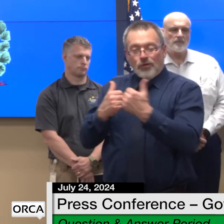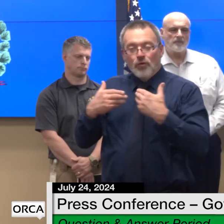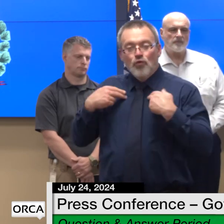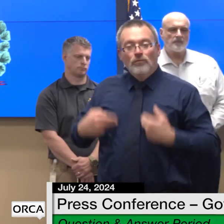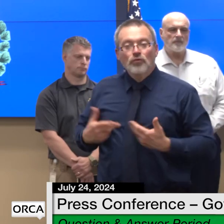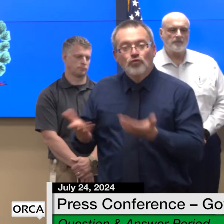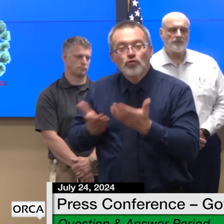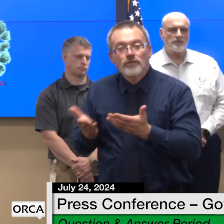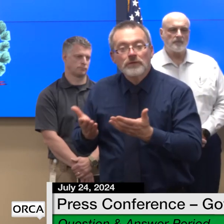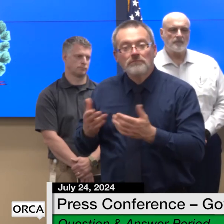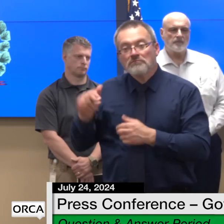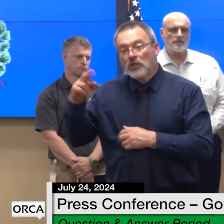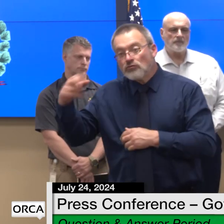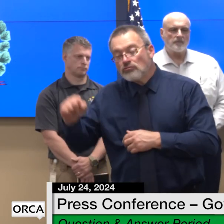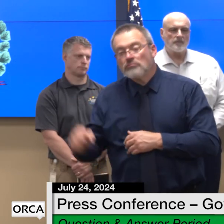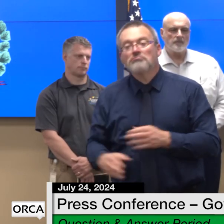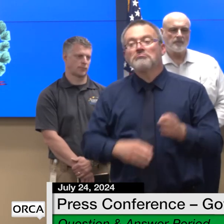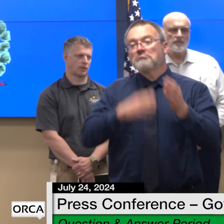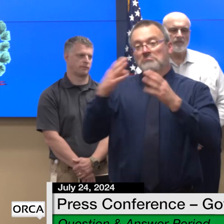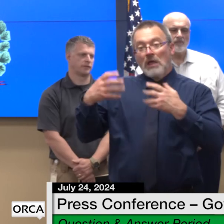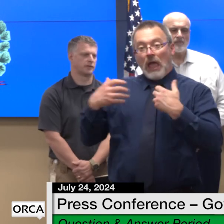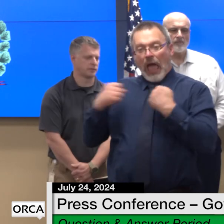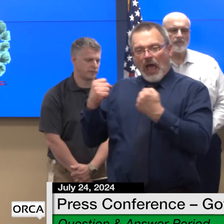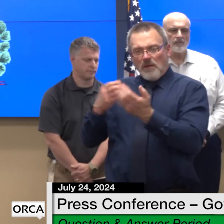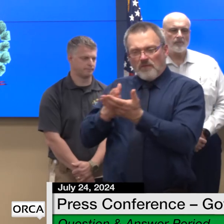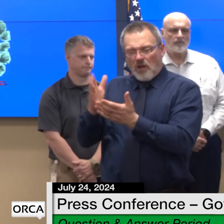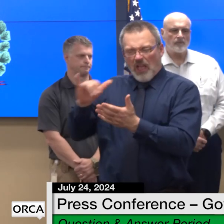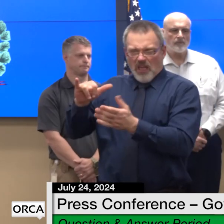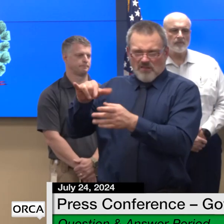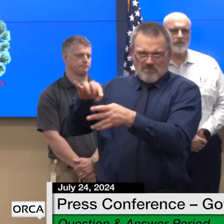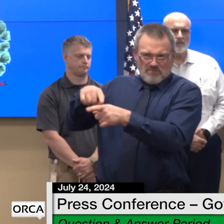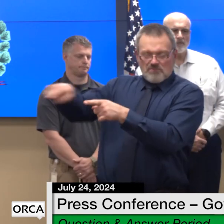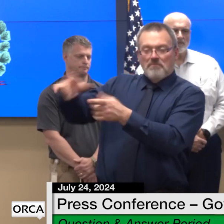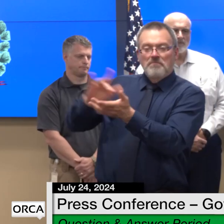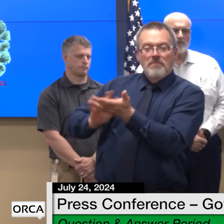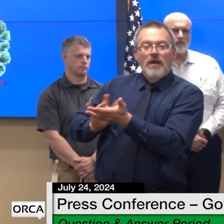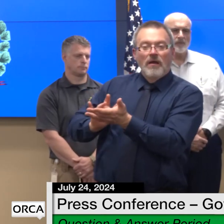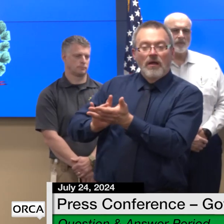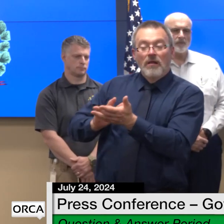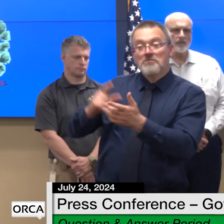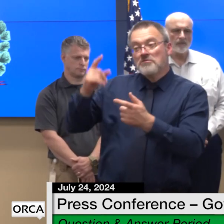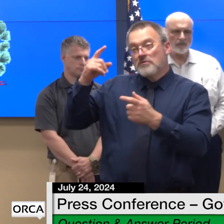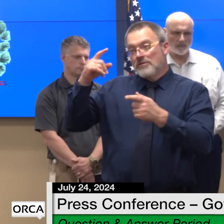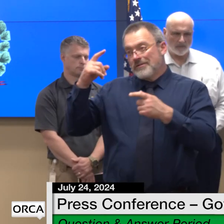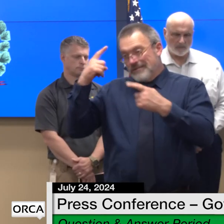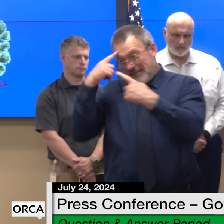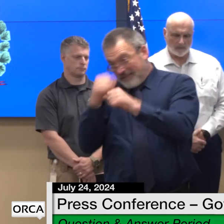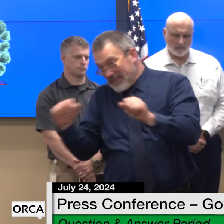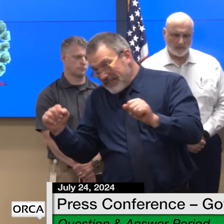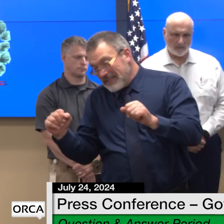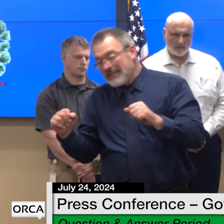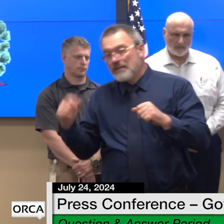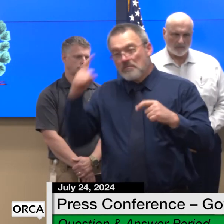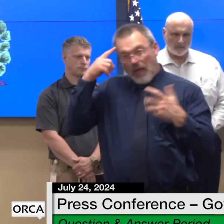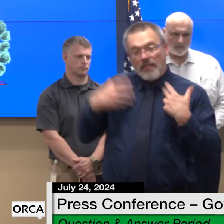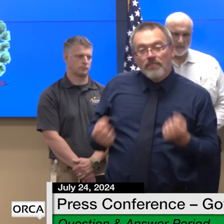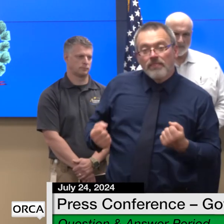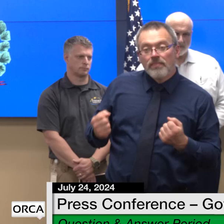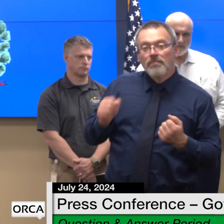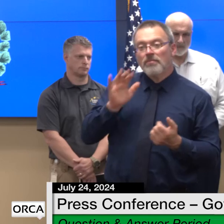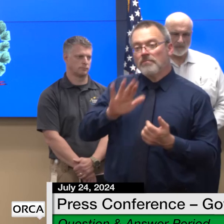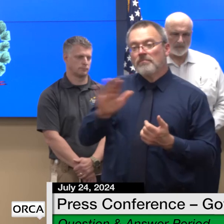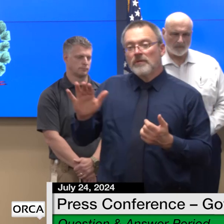health professionals, basic medical services, fire safety inspectors. And there's